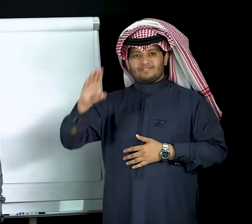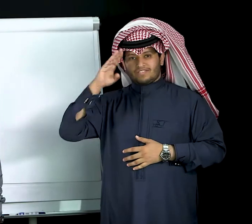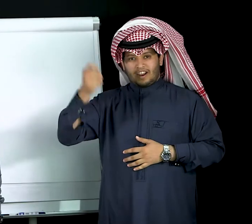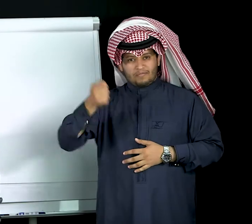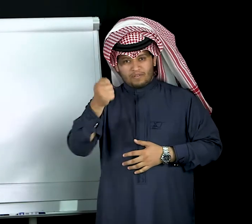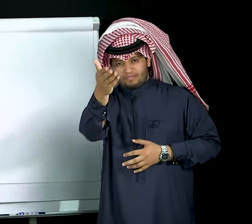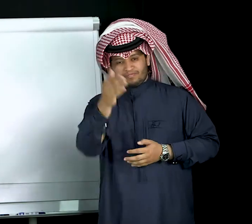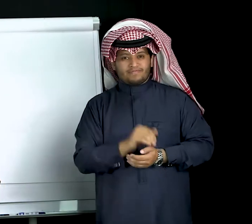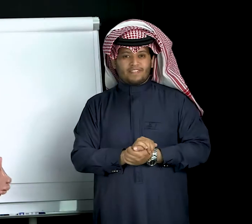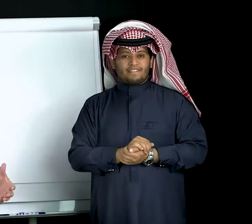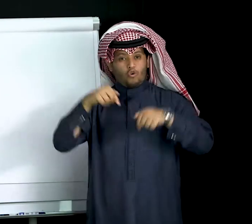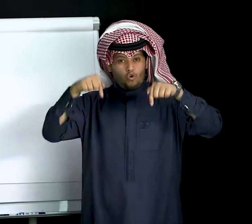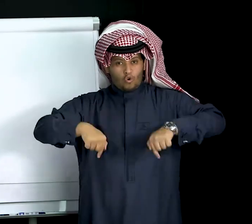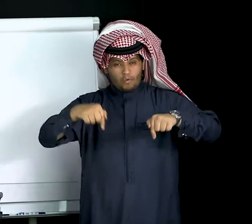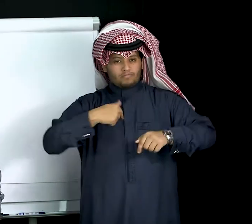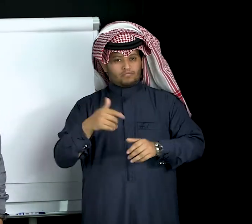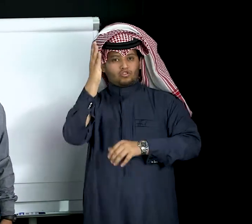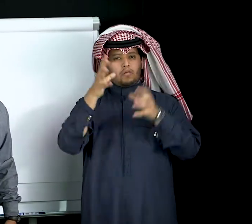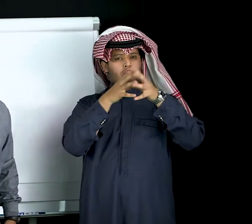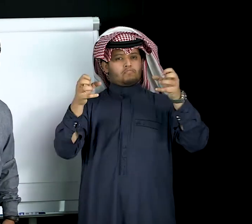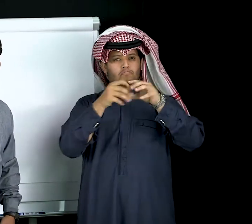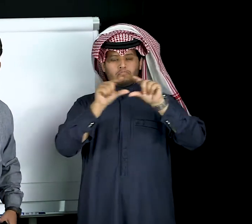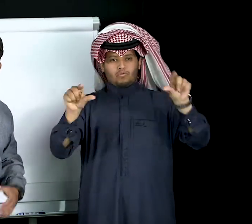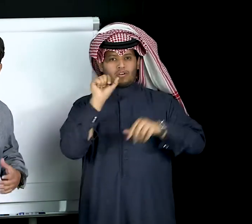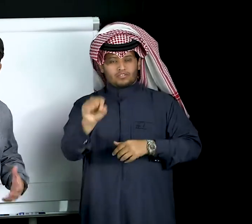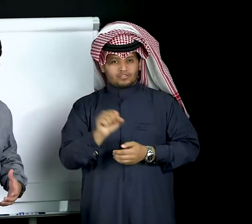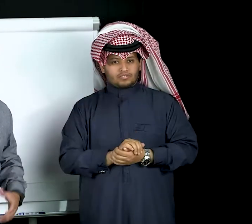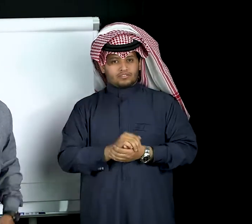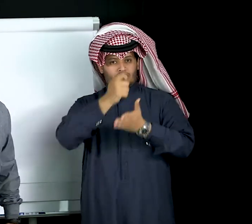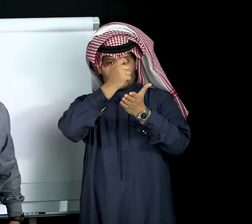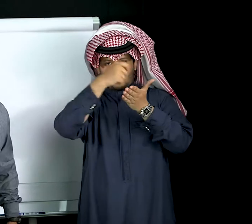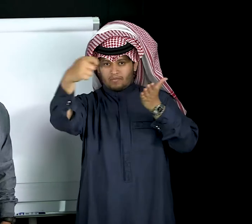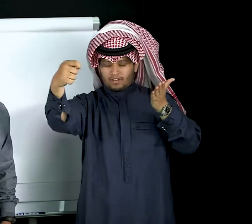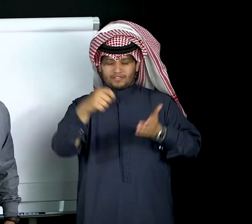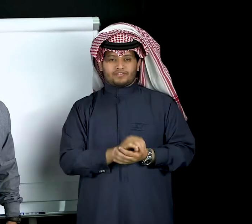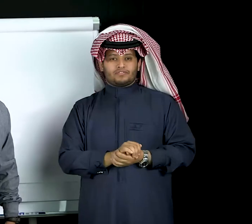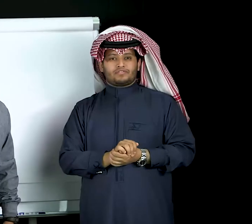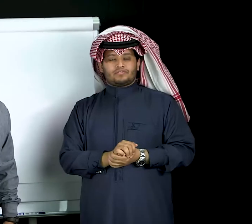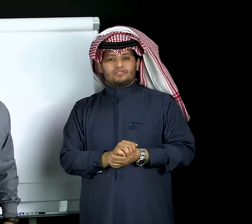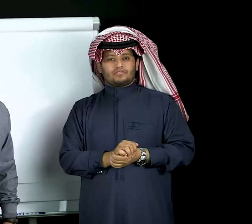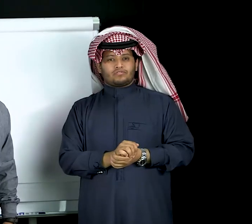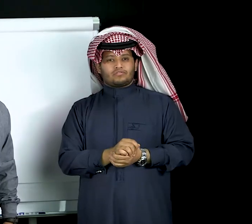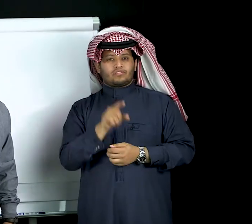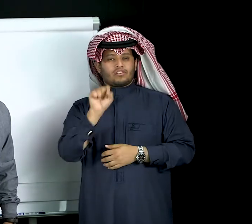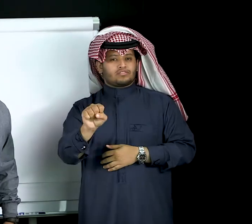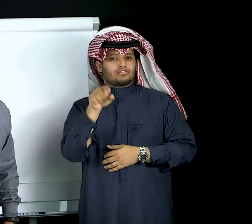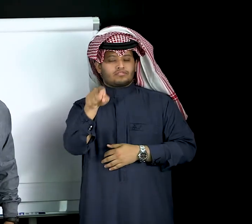Assalamu alaikum. Today I am going to teach you writing with the help